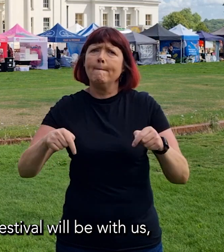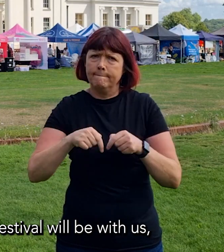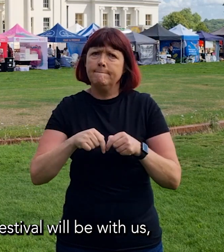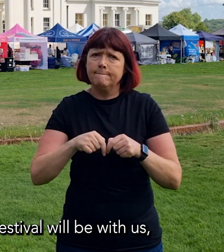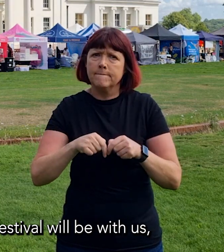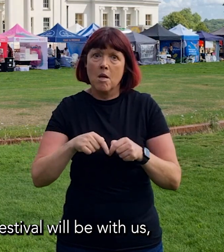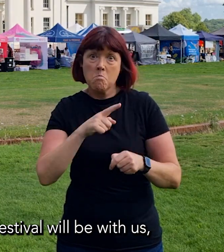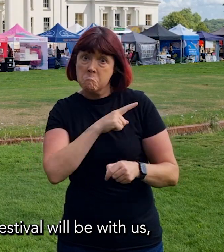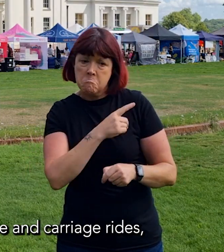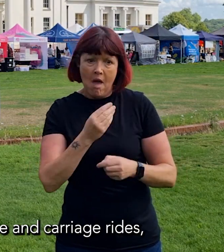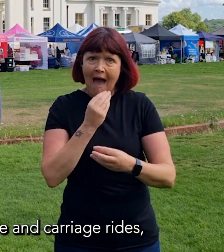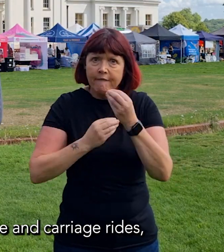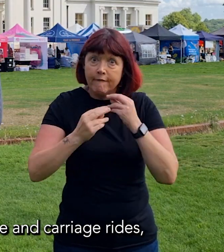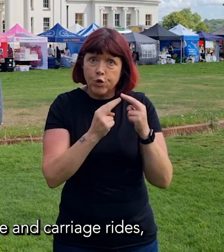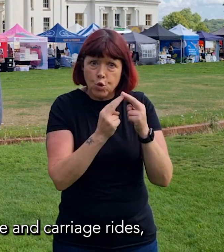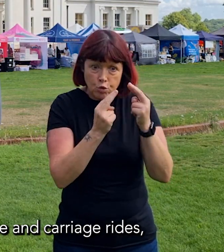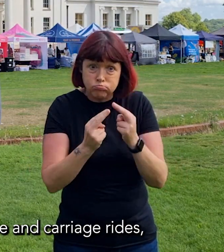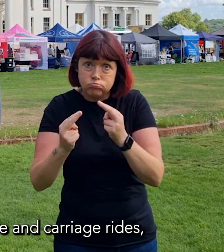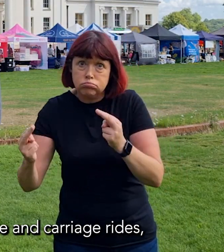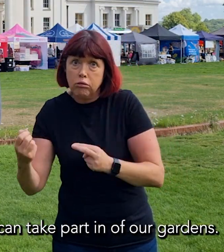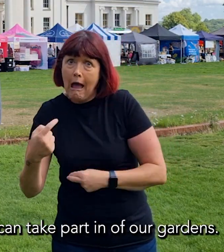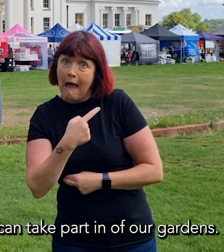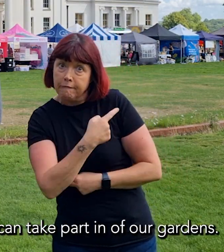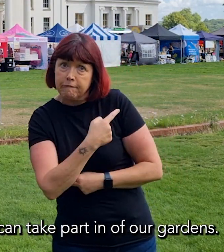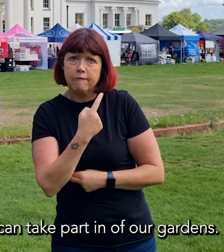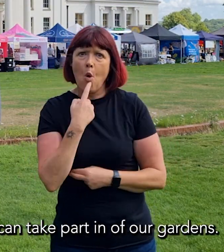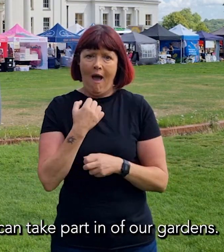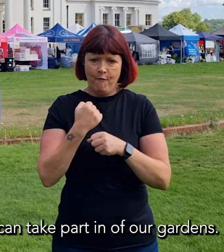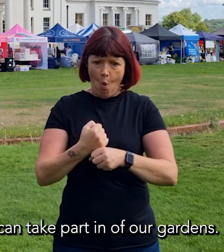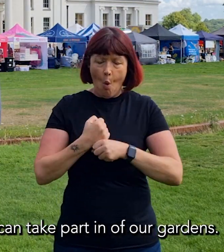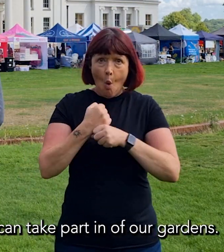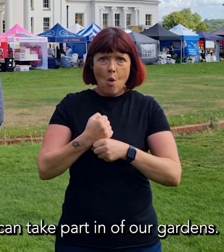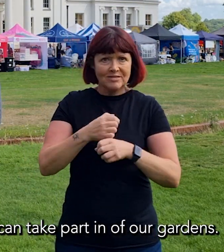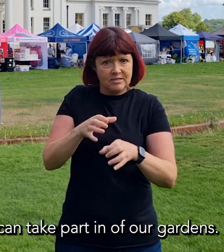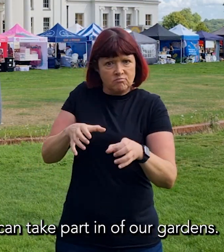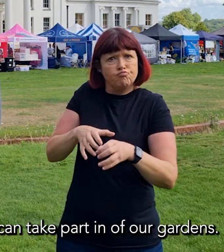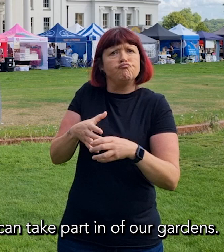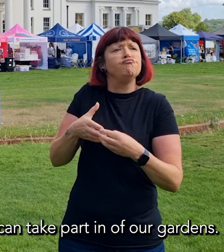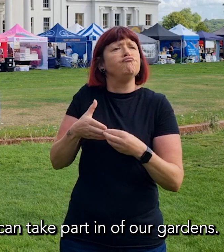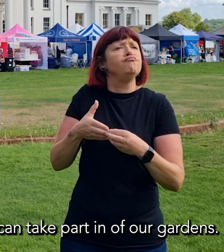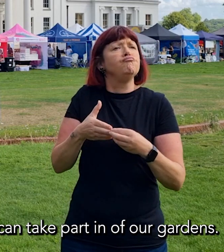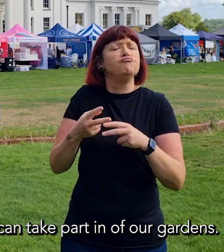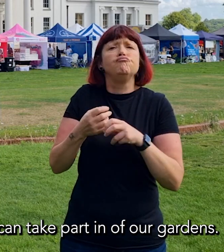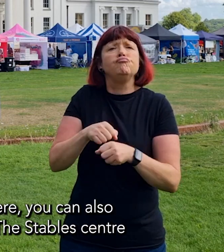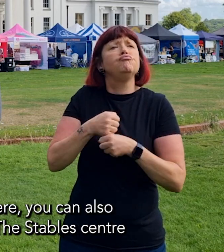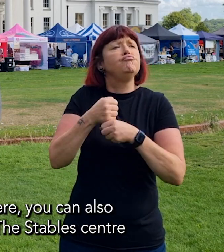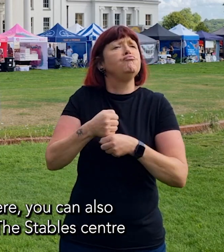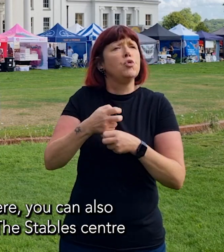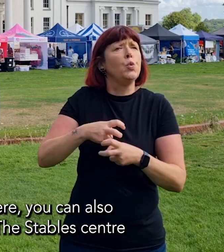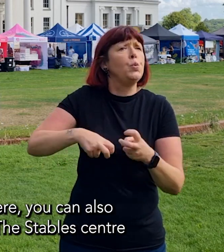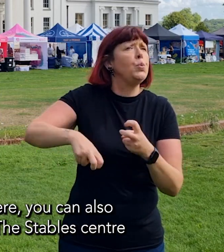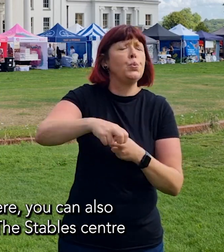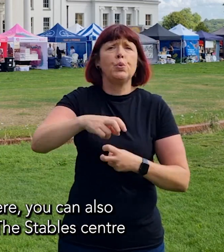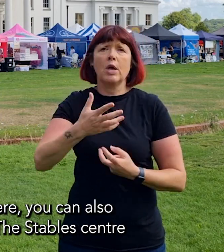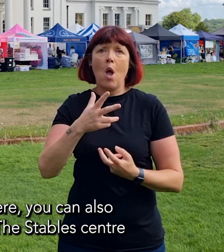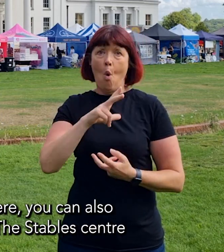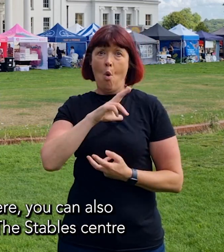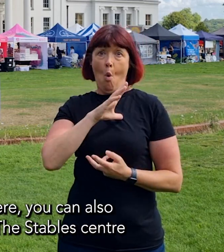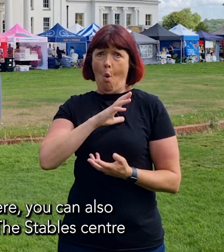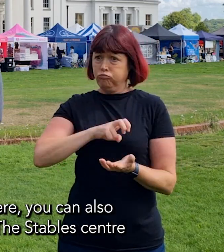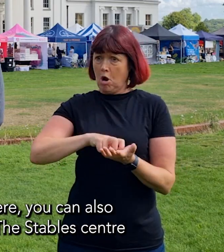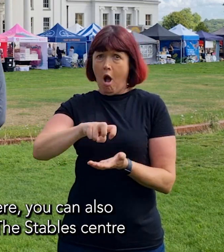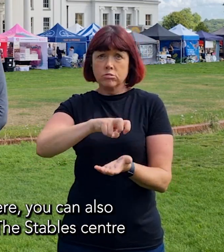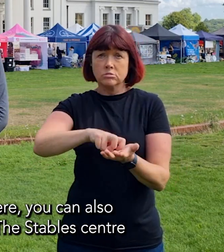Urban Food Festival will be with us, we have horse and carriage rides and a walking tour that you can take part of at our gardens. Whilst here you can also